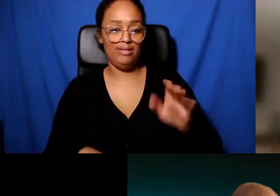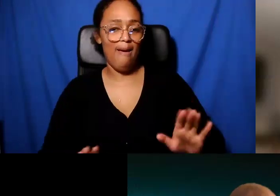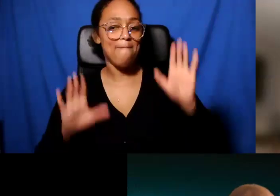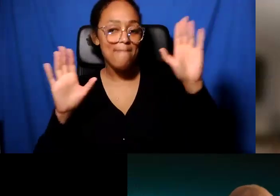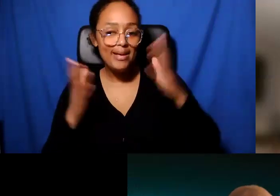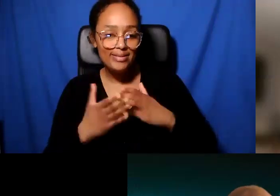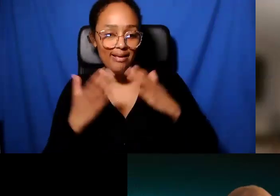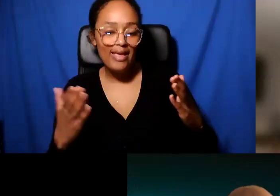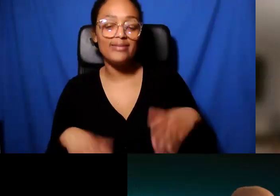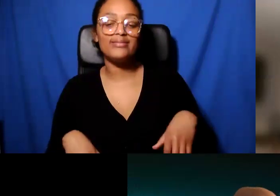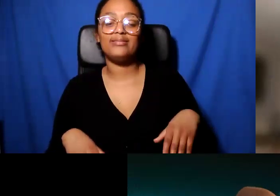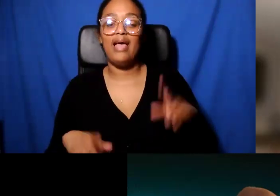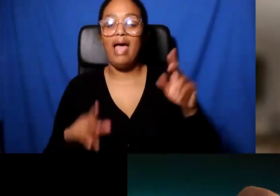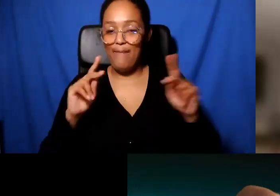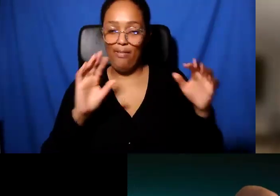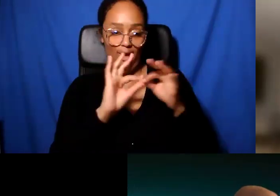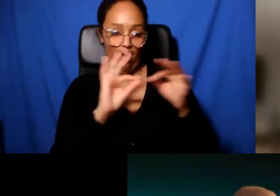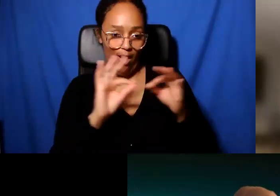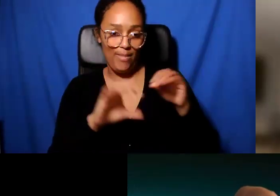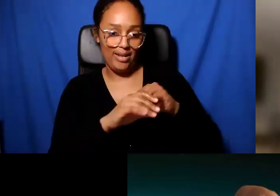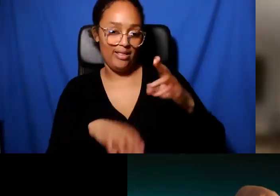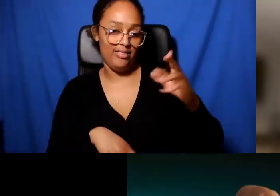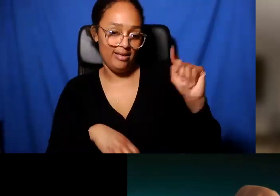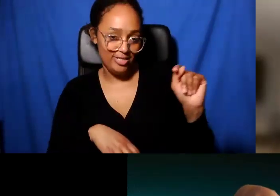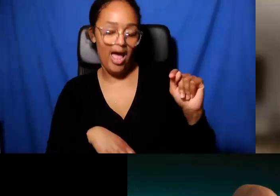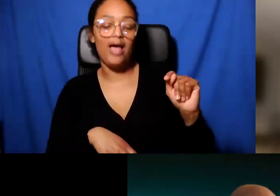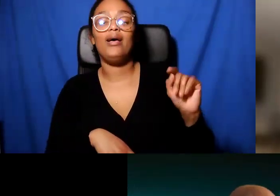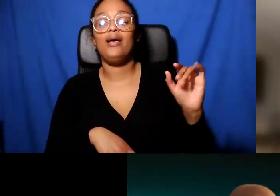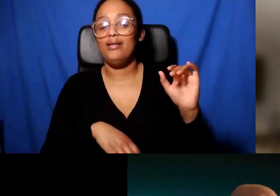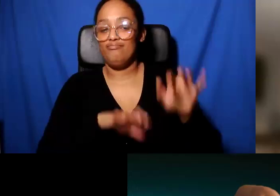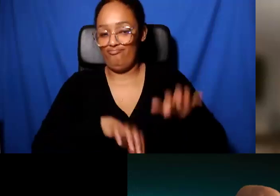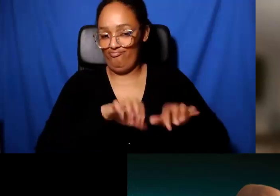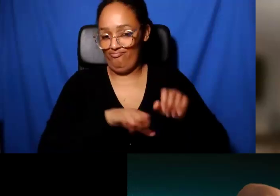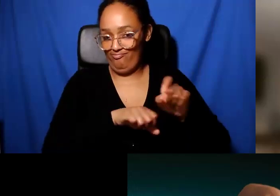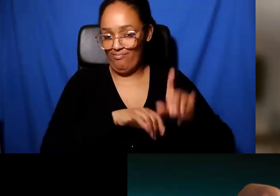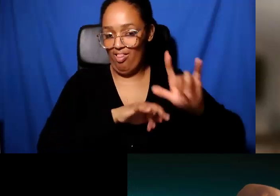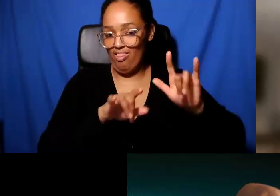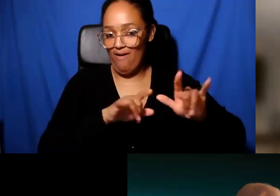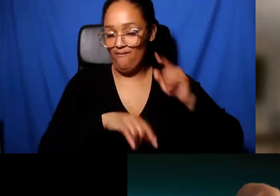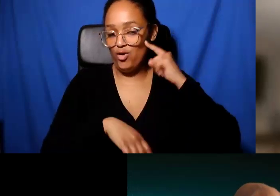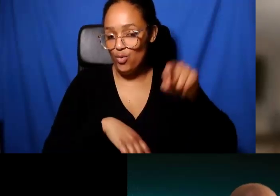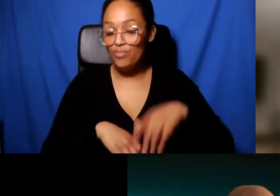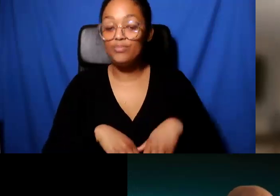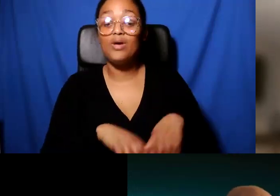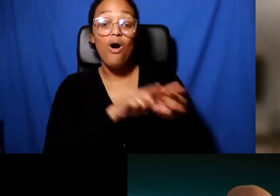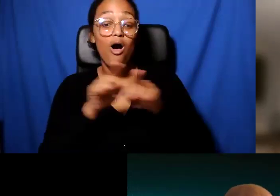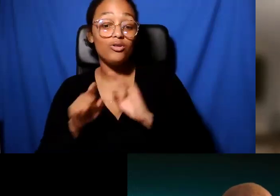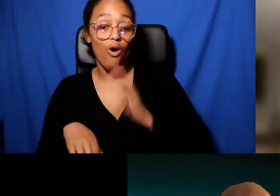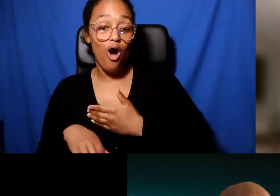as well. Thank you to the NDI team for all the behind the scenes because there's a lot that goes into all of